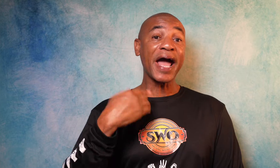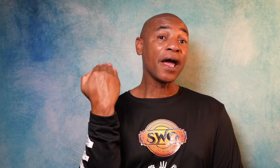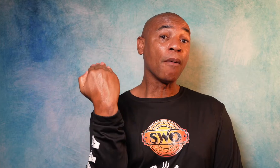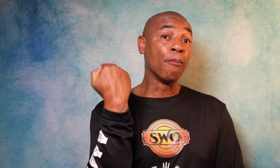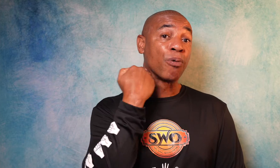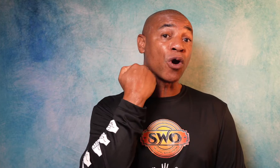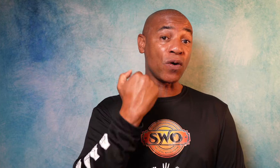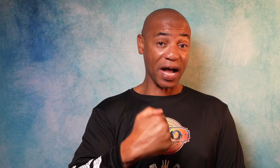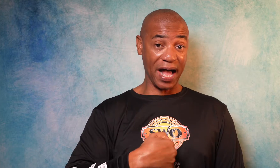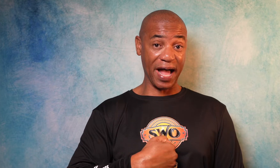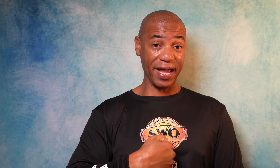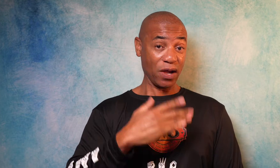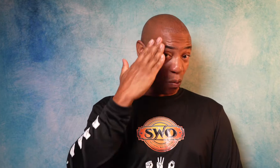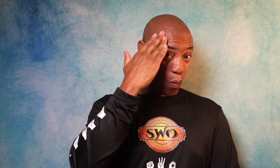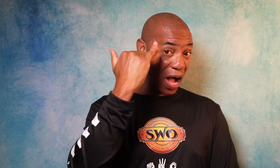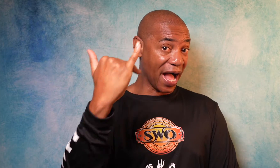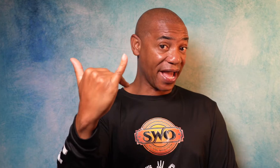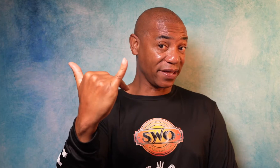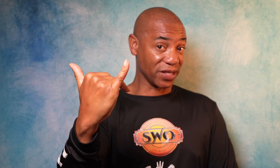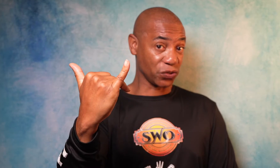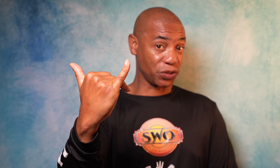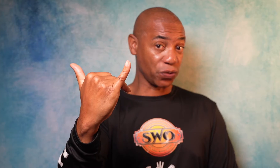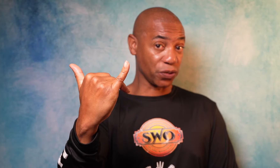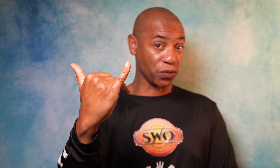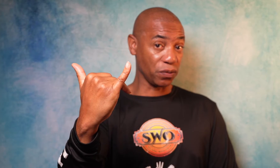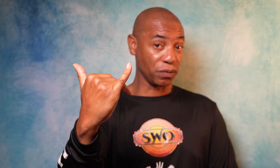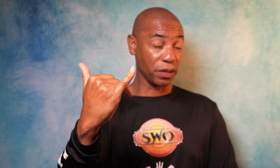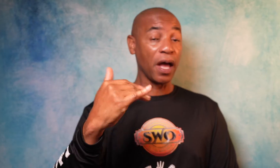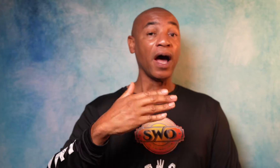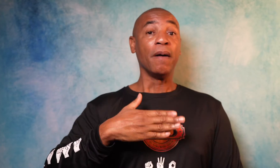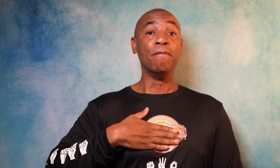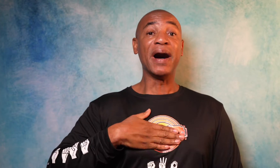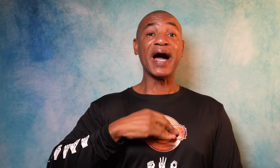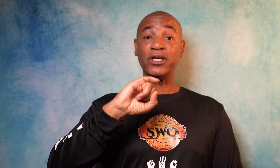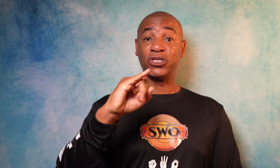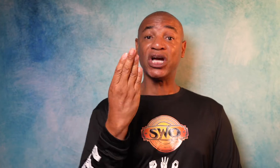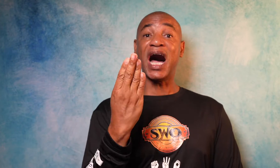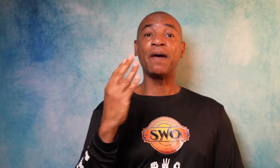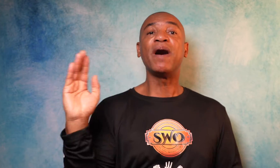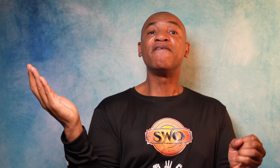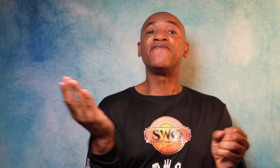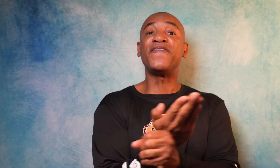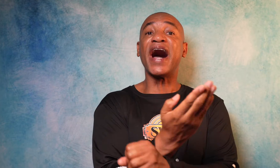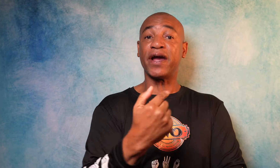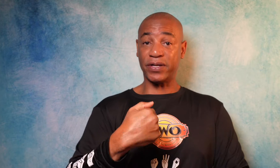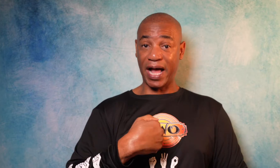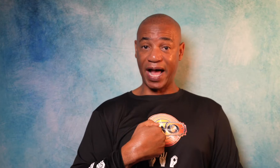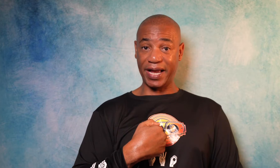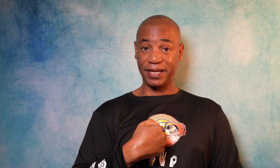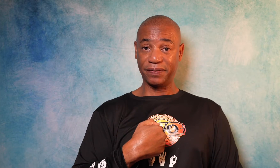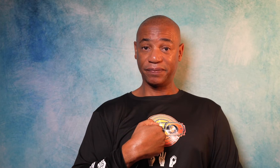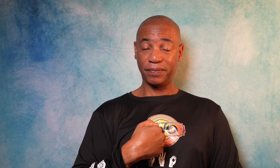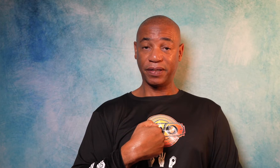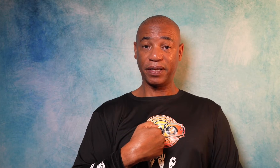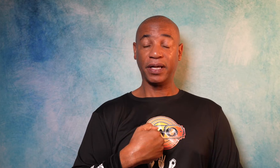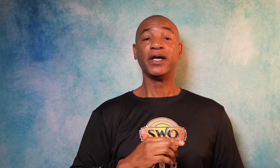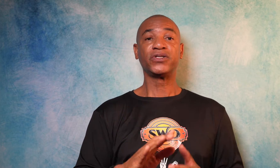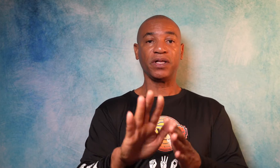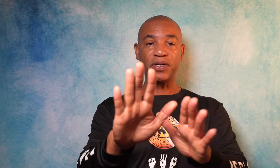I broke why? There's a rhetorical. My job fired I. So let me do